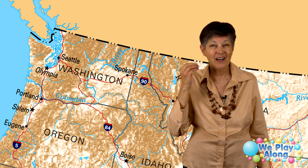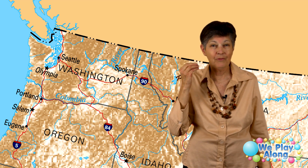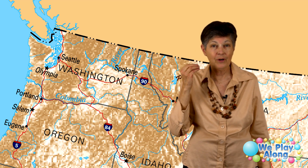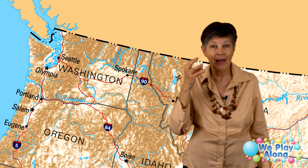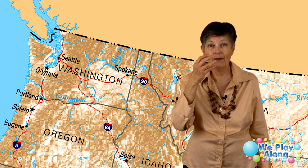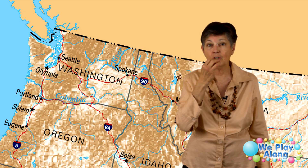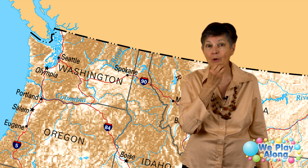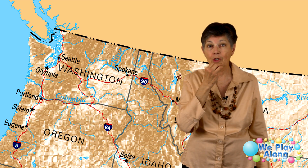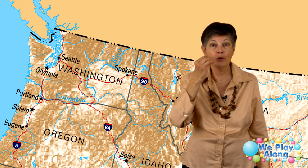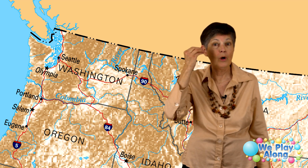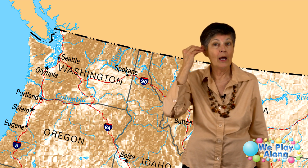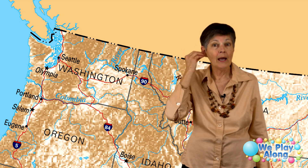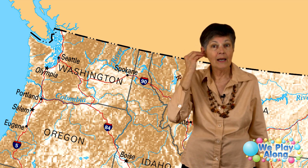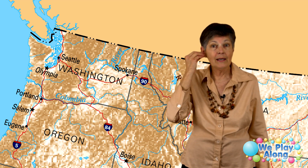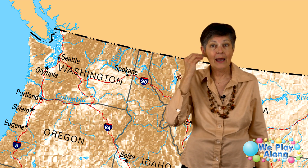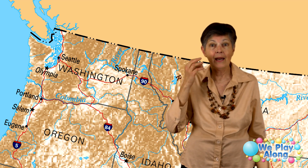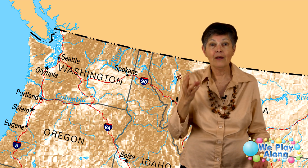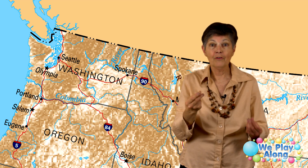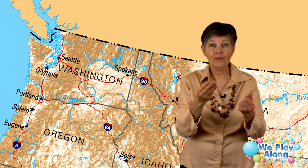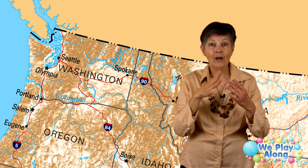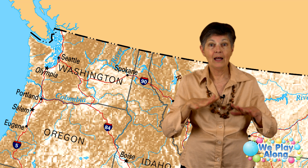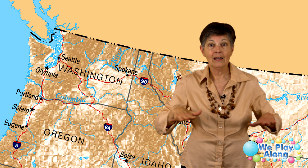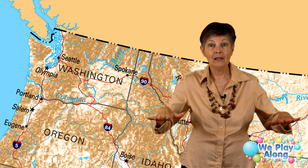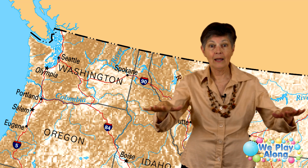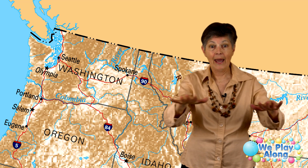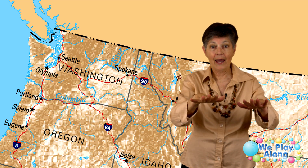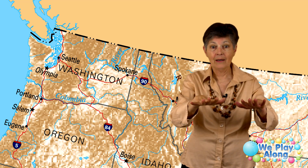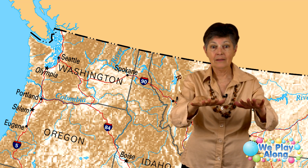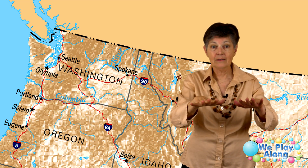for native. So we're going to do native land,